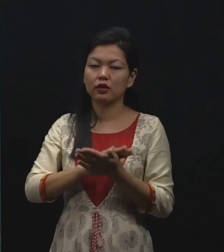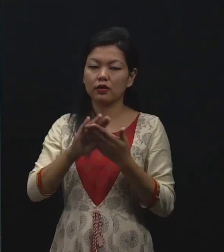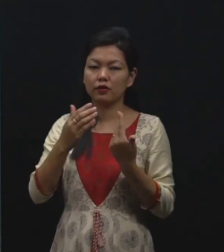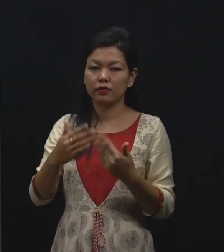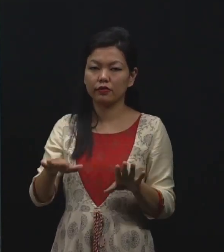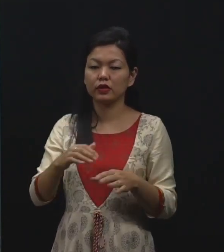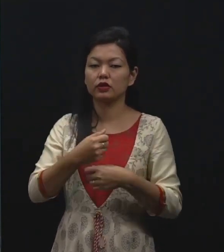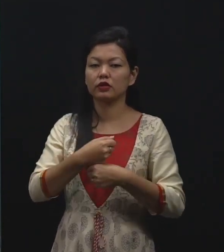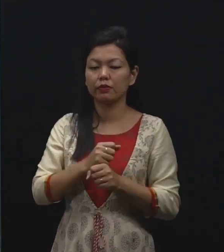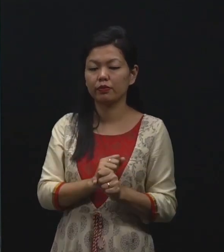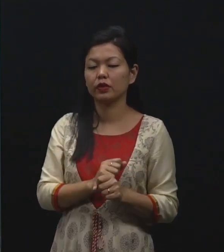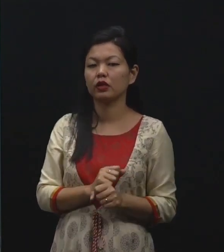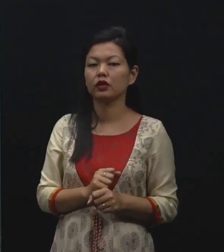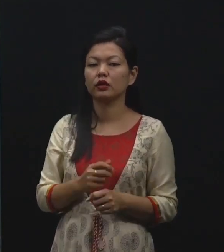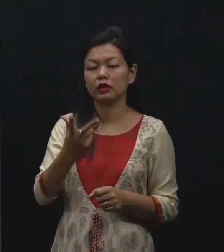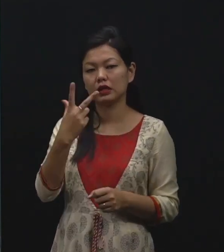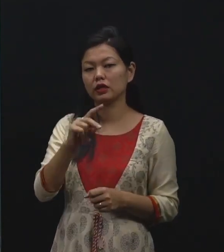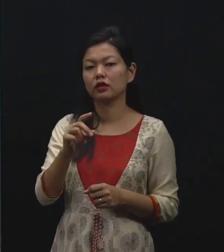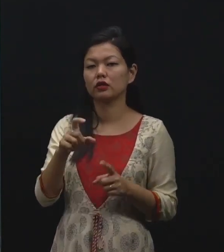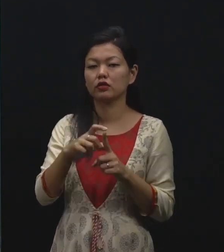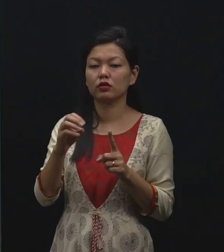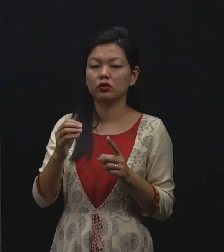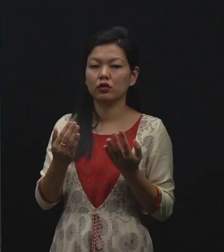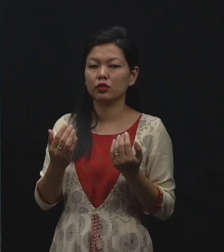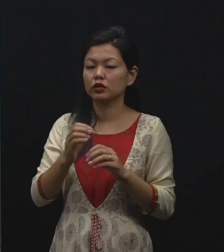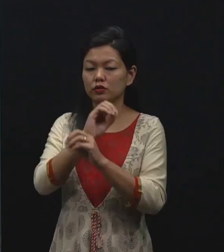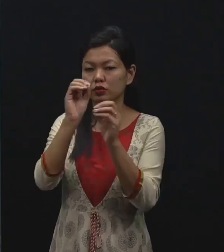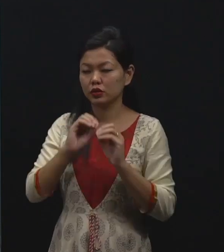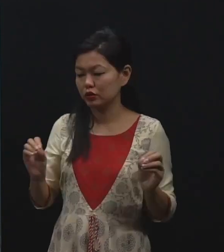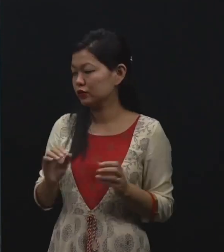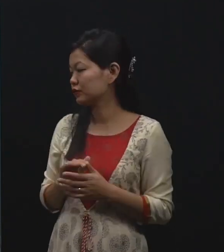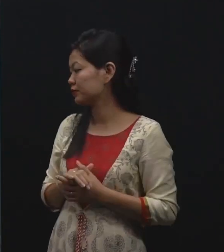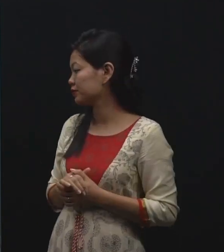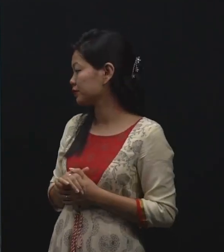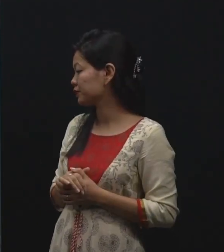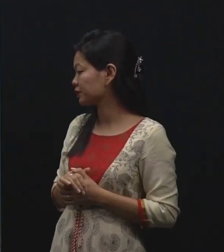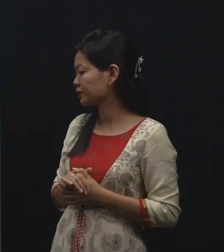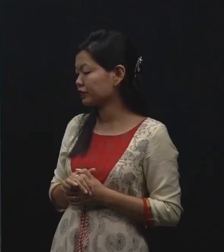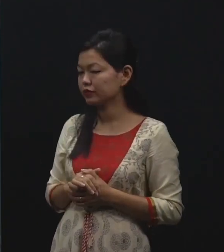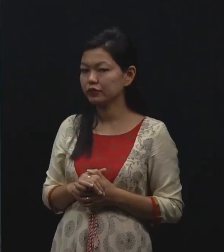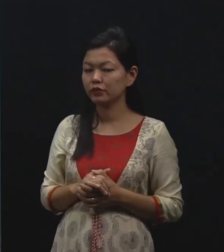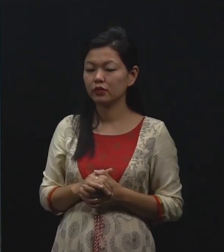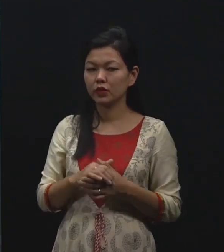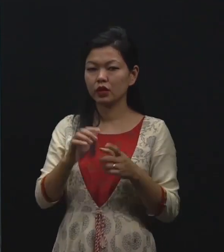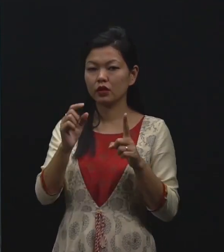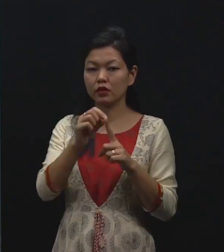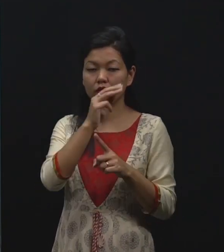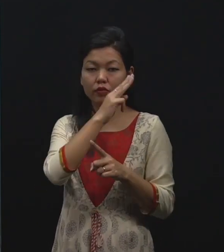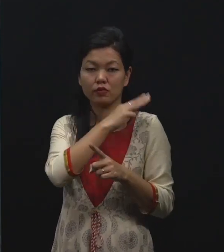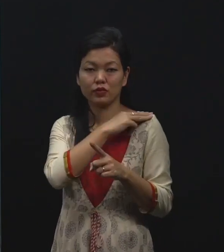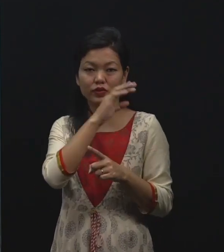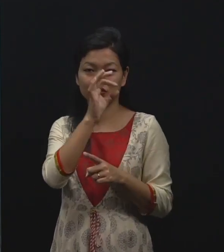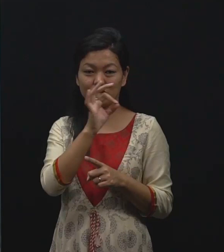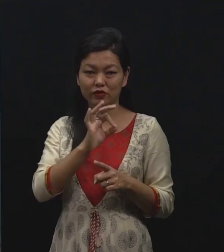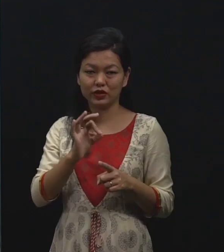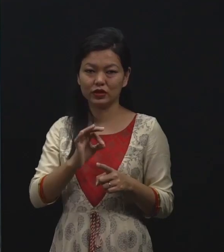report, okay, how you can file them, what are the procedures that takes place, and if the police officer in charge refuses